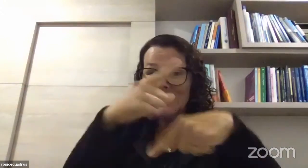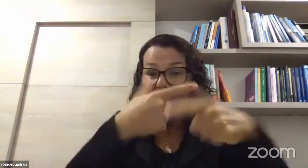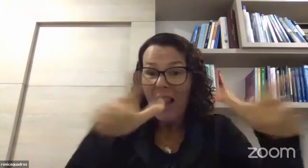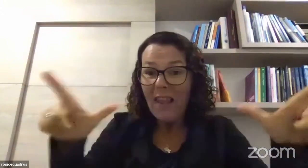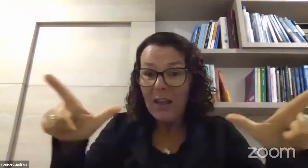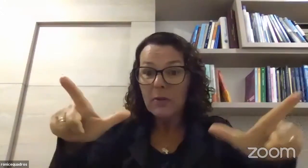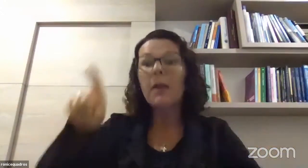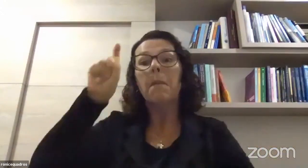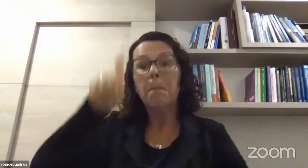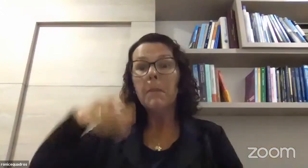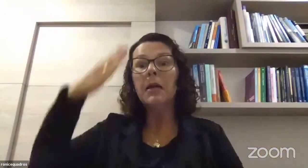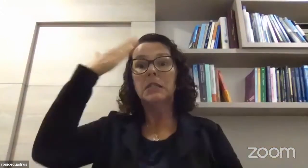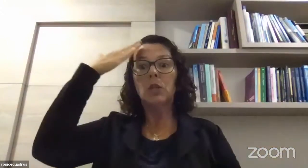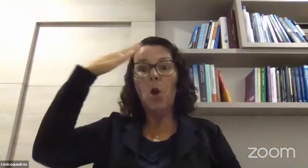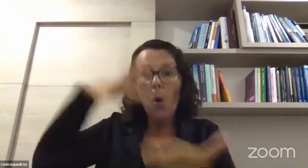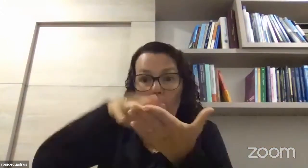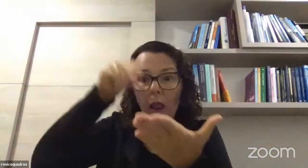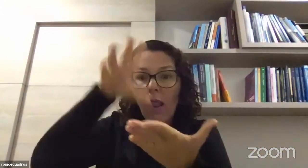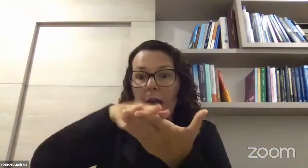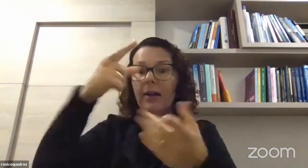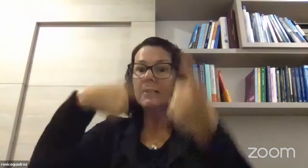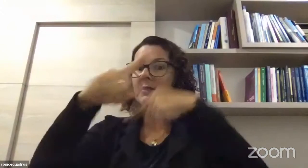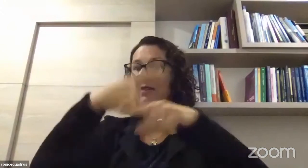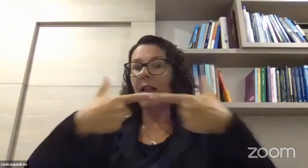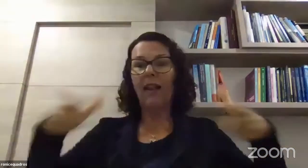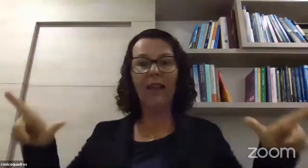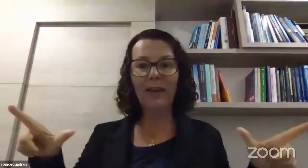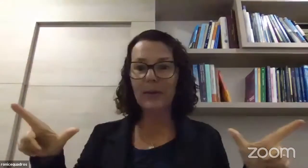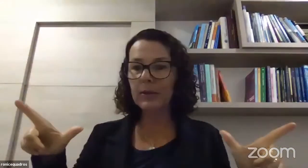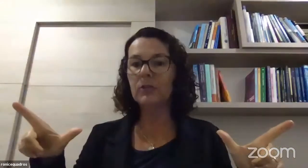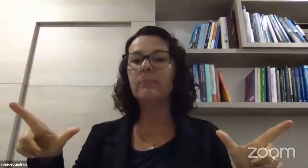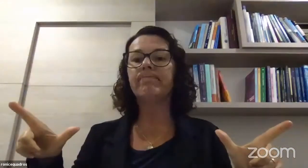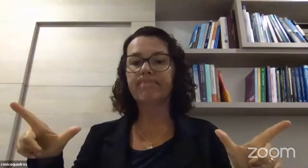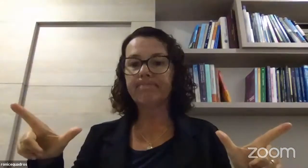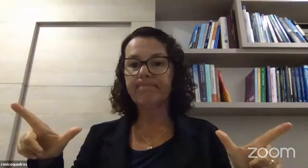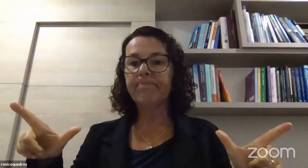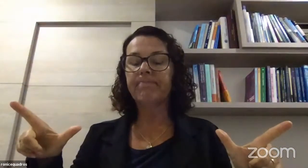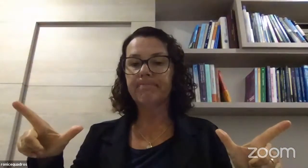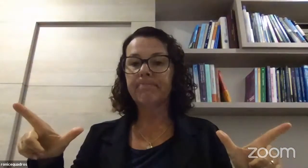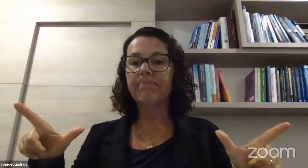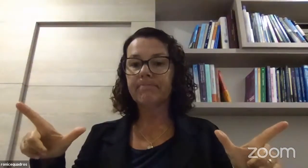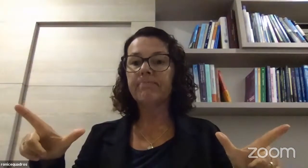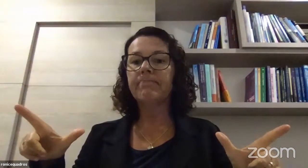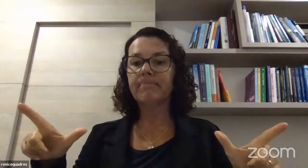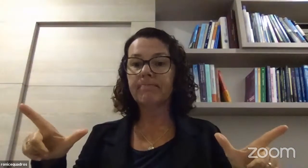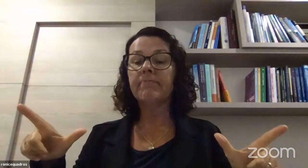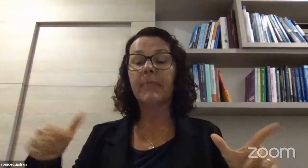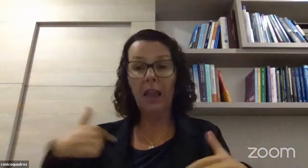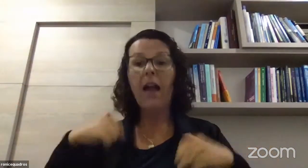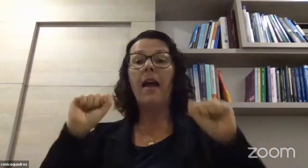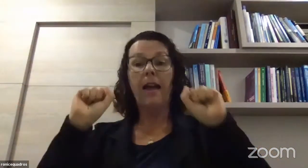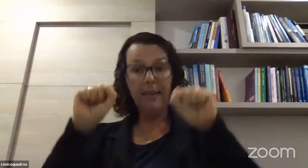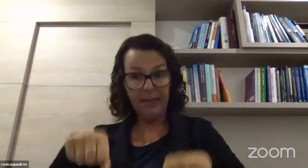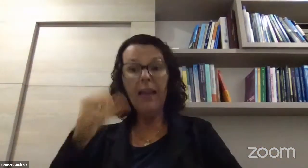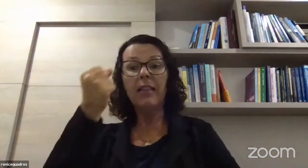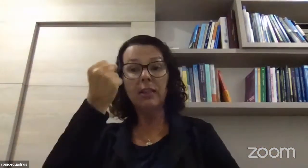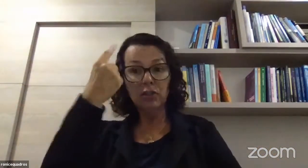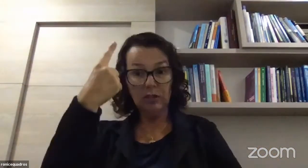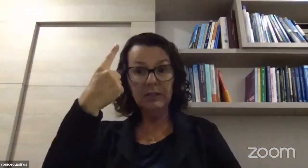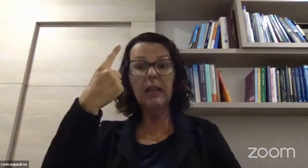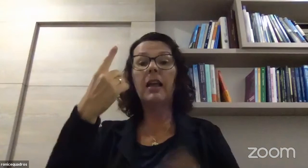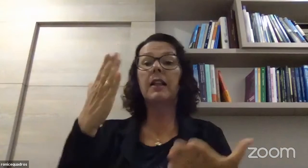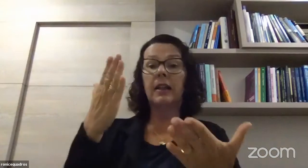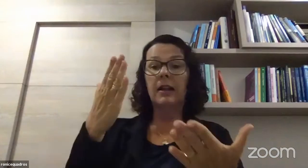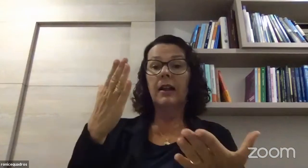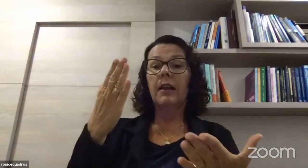we're working within sign language, then we have to learn the sign language and we have to learn to communicate with the people that we